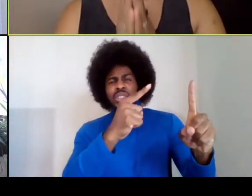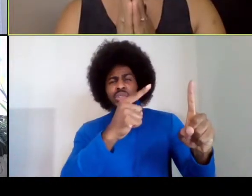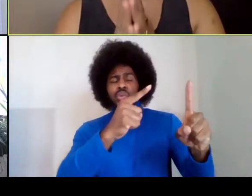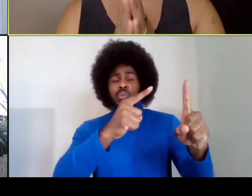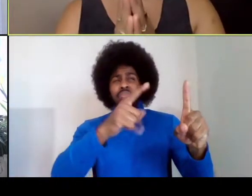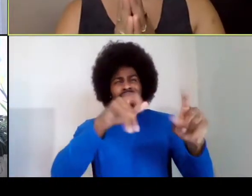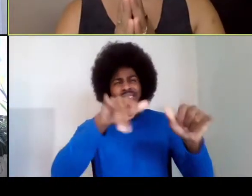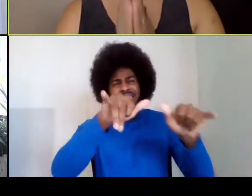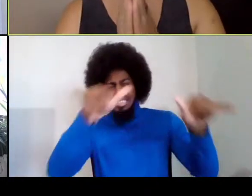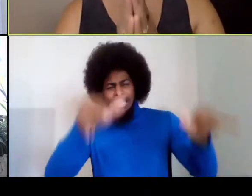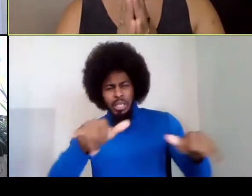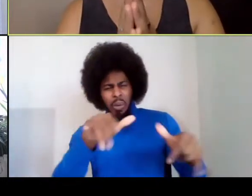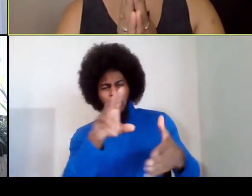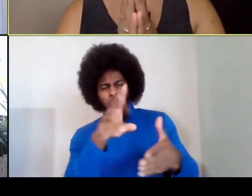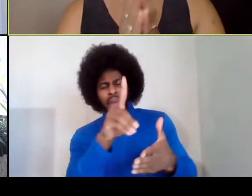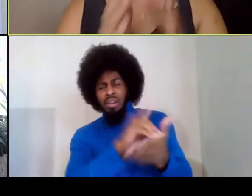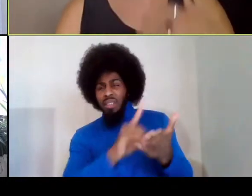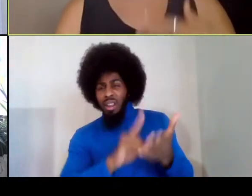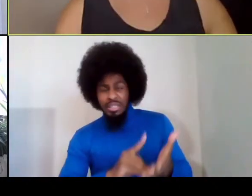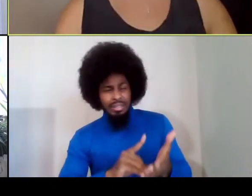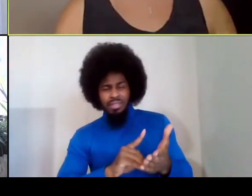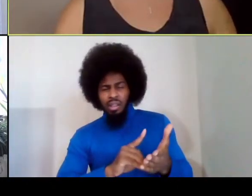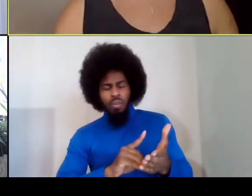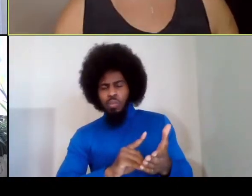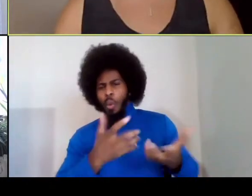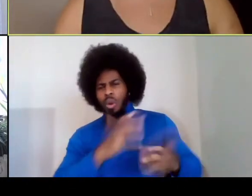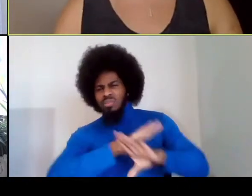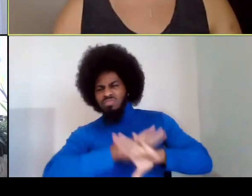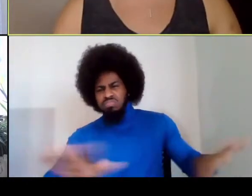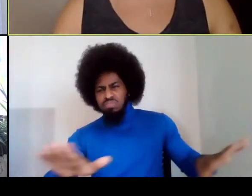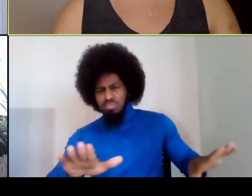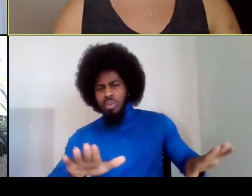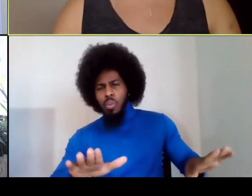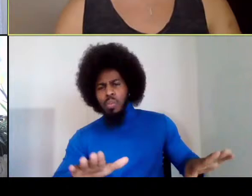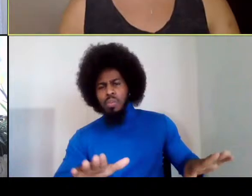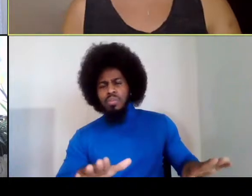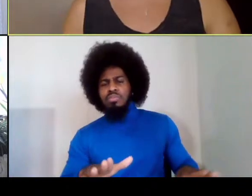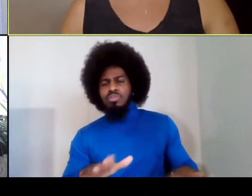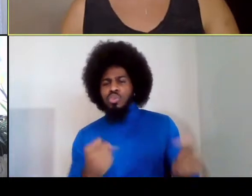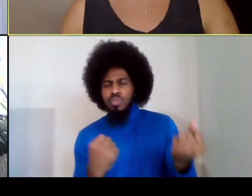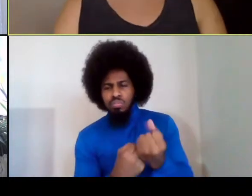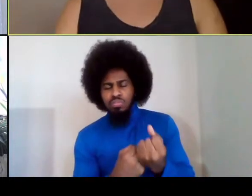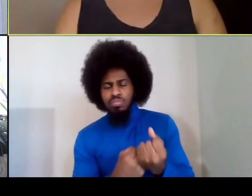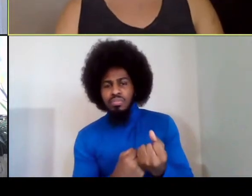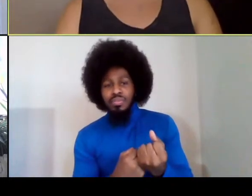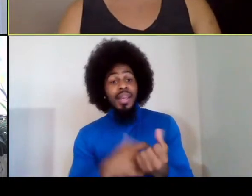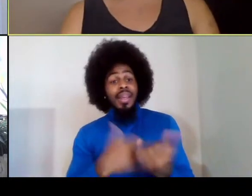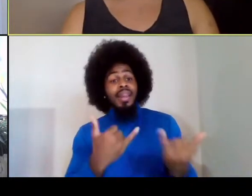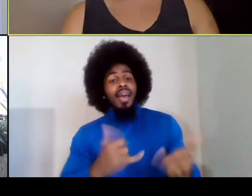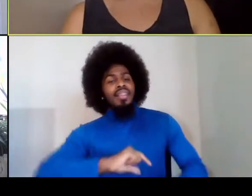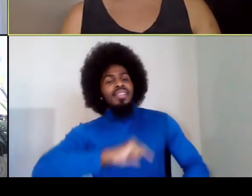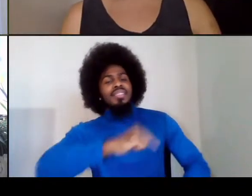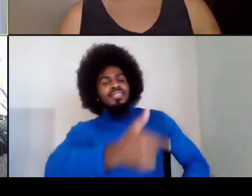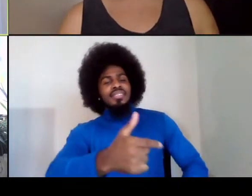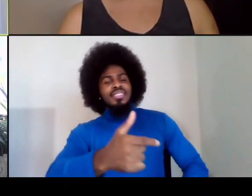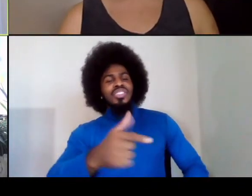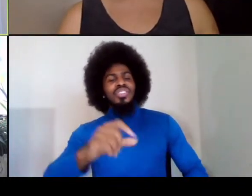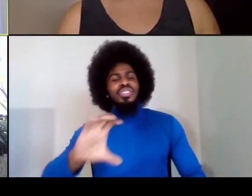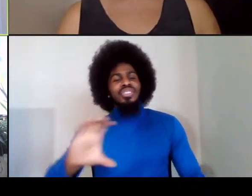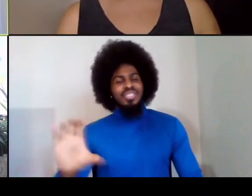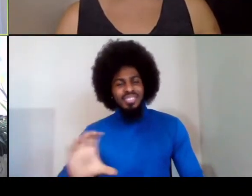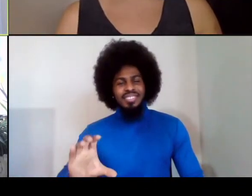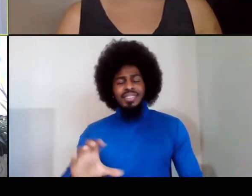be active. Don't stay silent. With that, I will turn it over to Charmaine. Thank you,